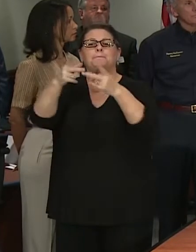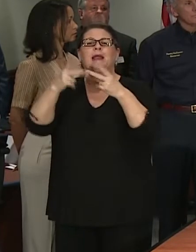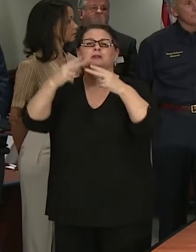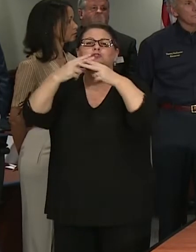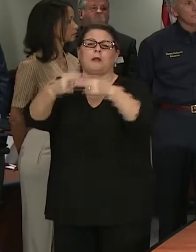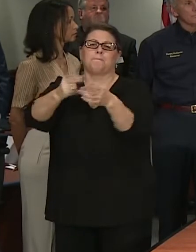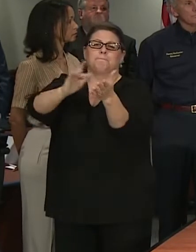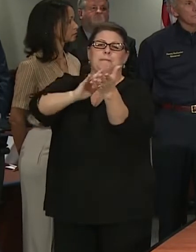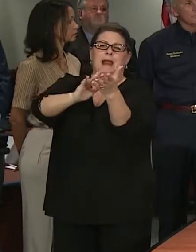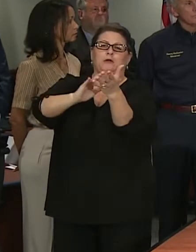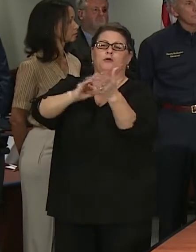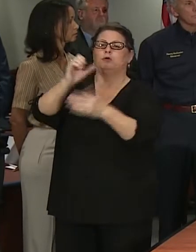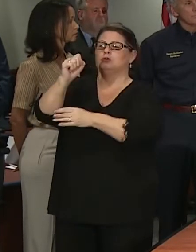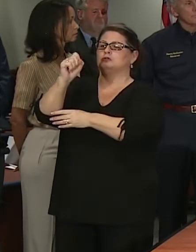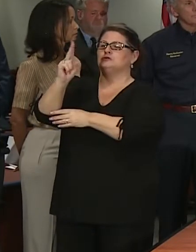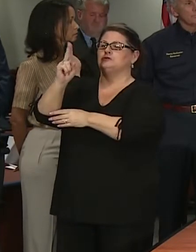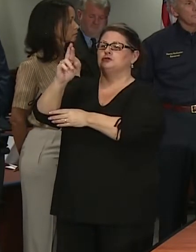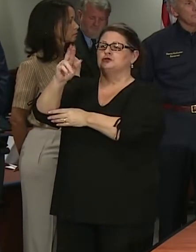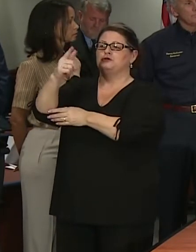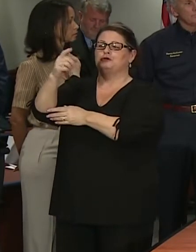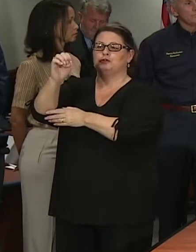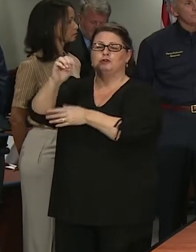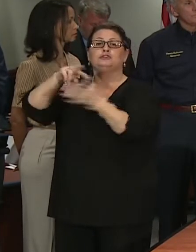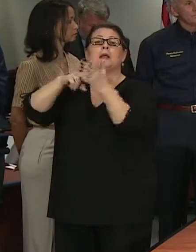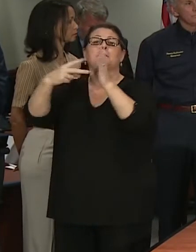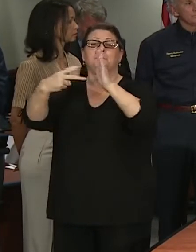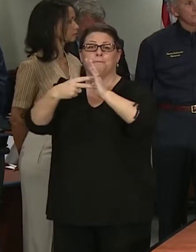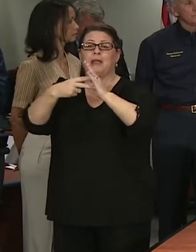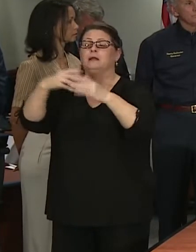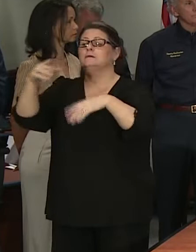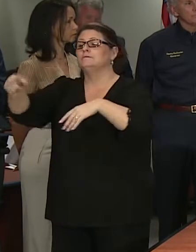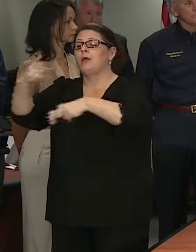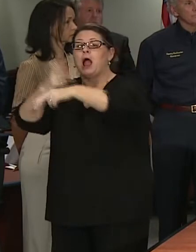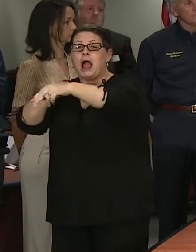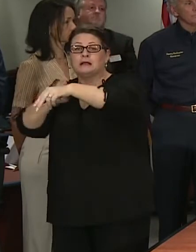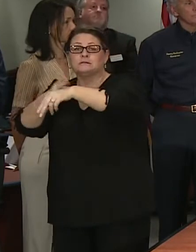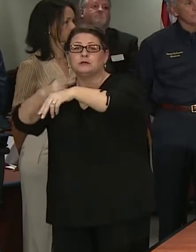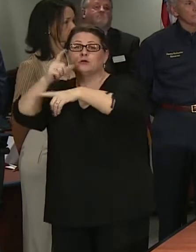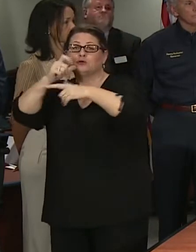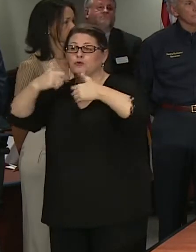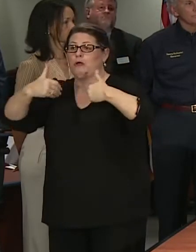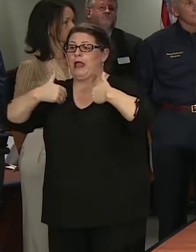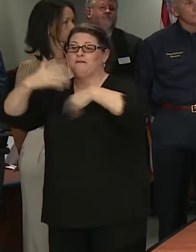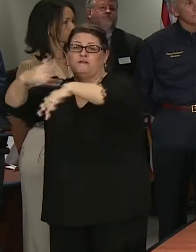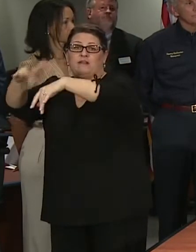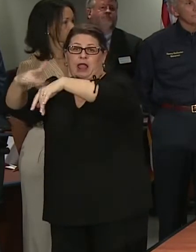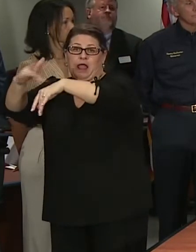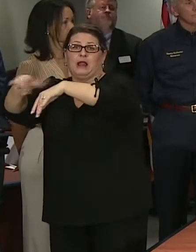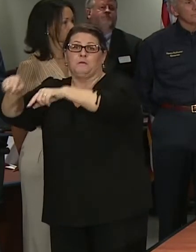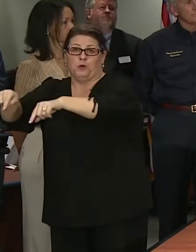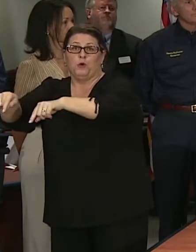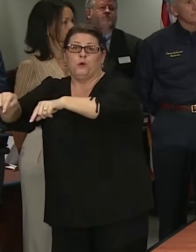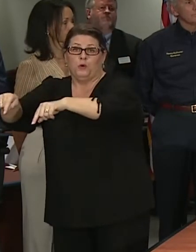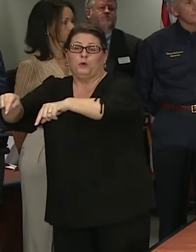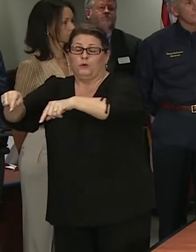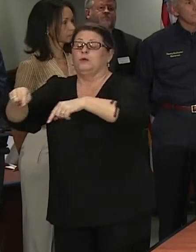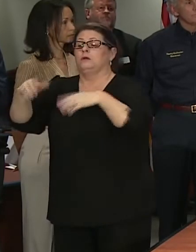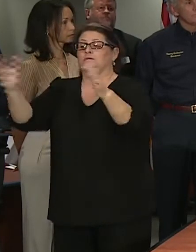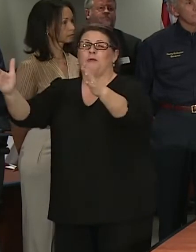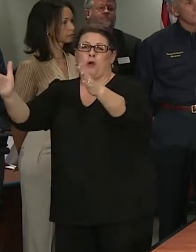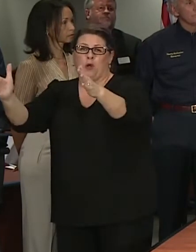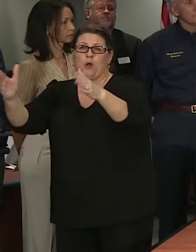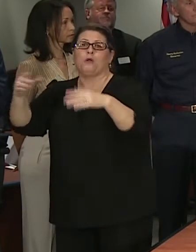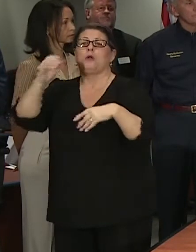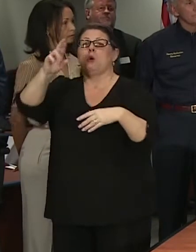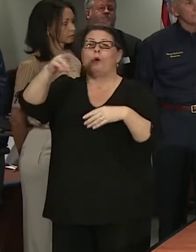talking about is opening some of the shuttered hospitals, creating Tier 2 facilities in coliseums,